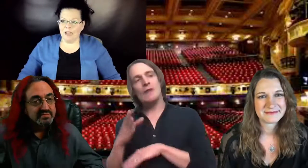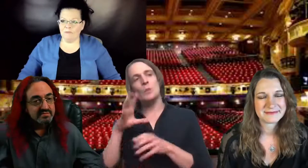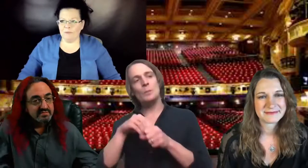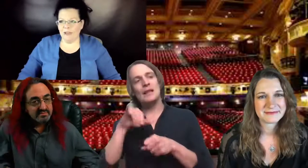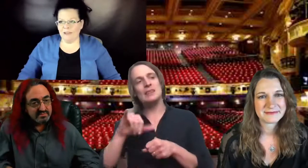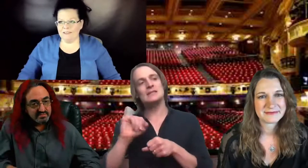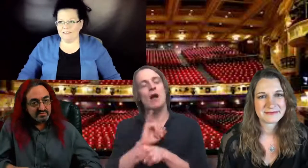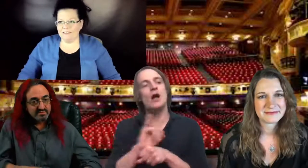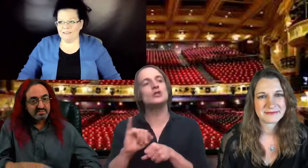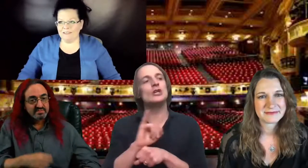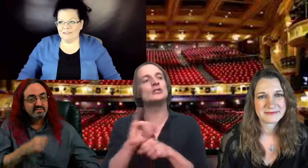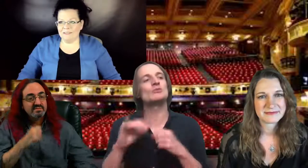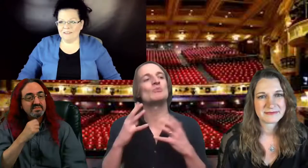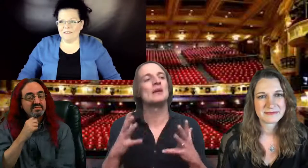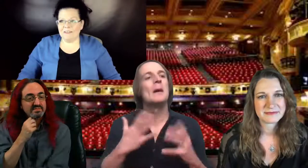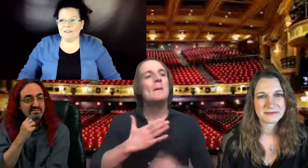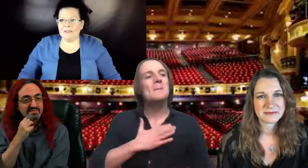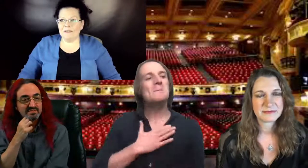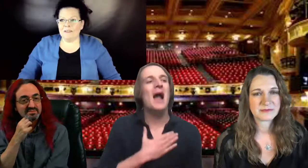I have to be honest,